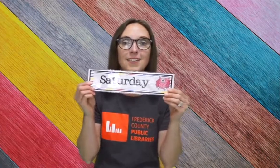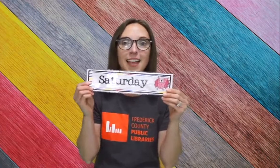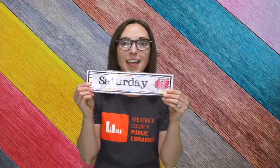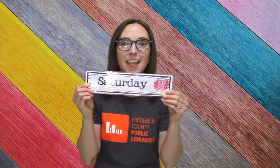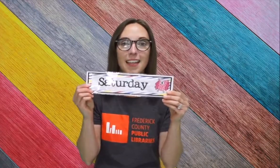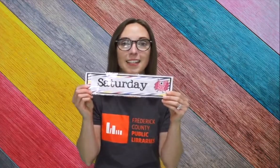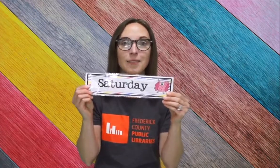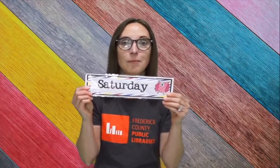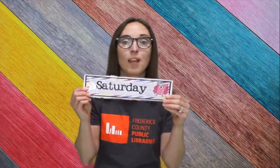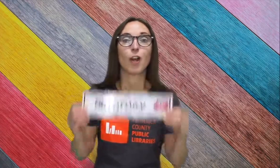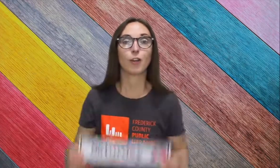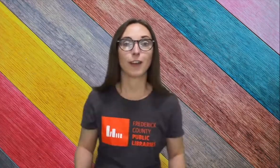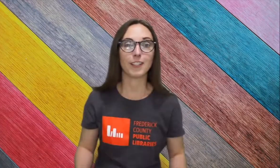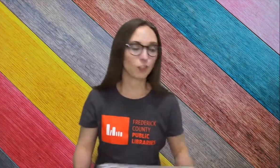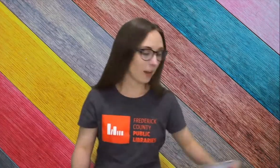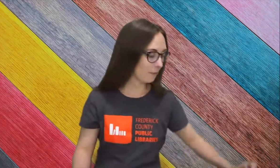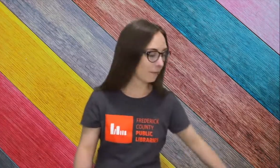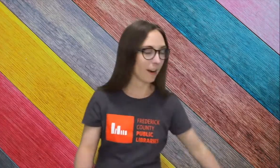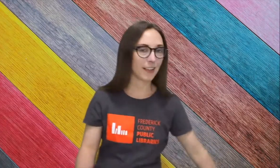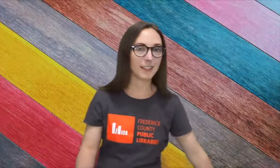Saturday. Great job, friends.